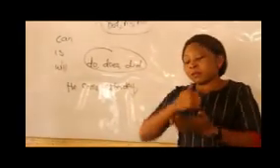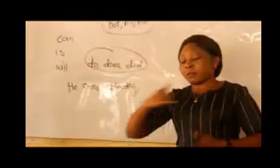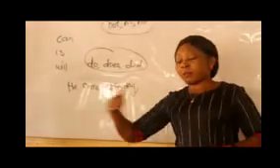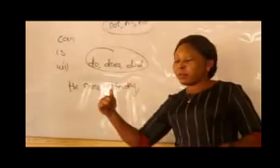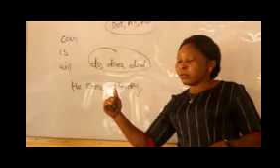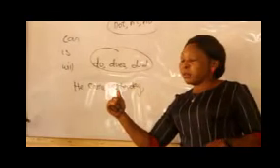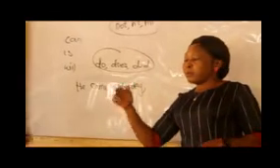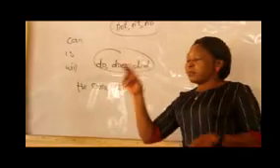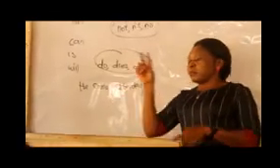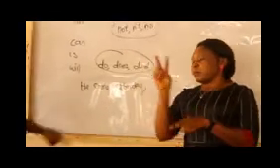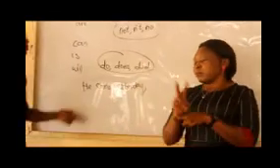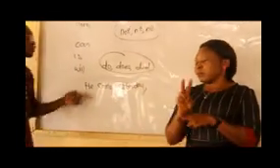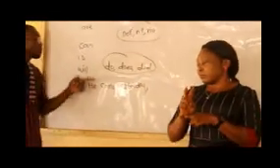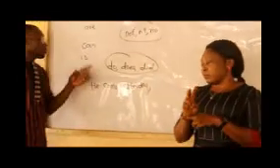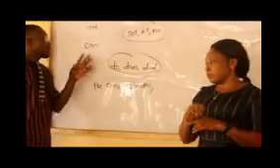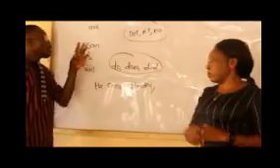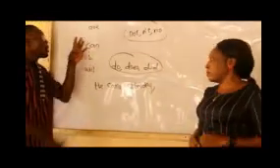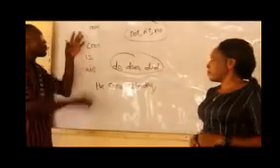module.